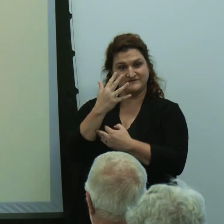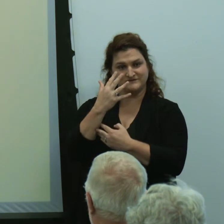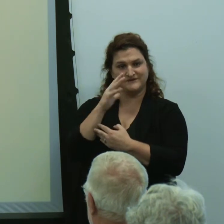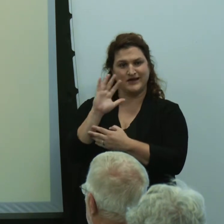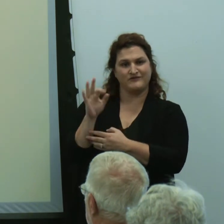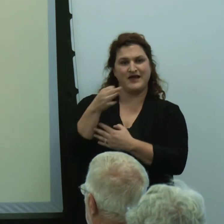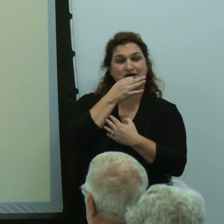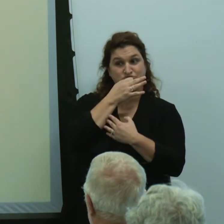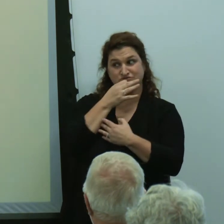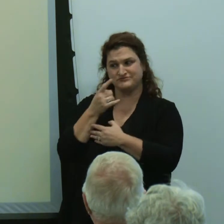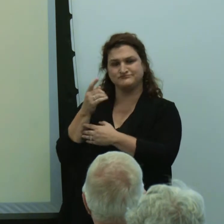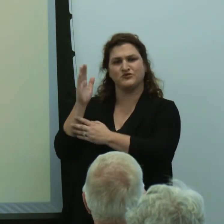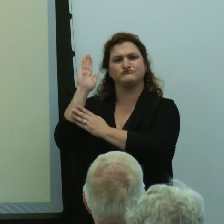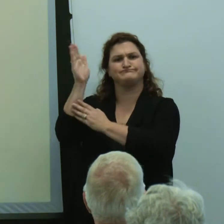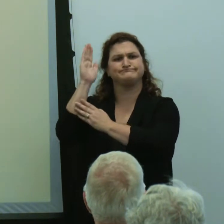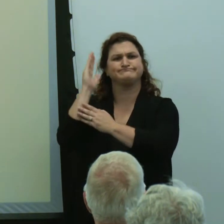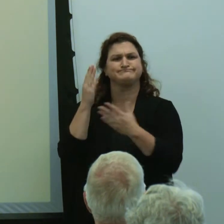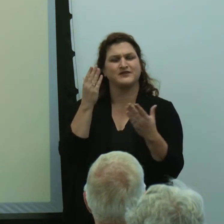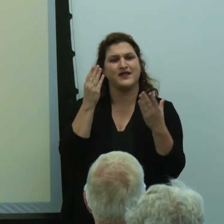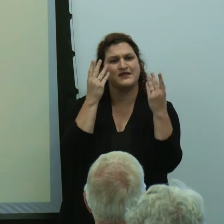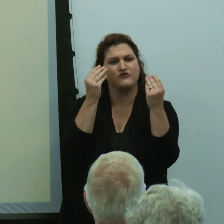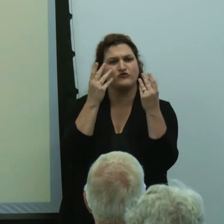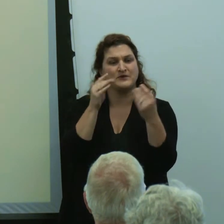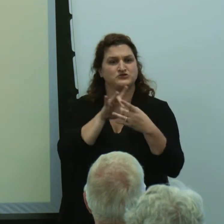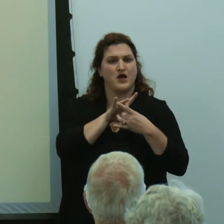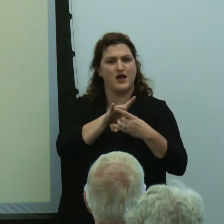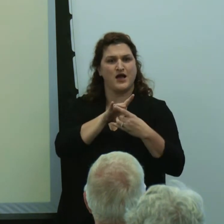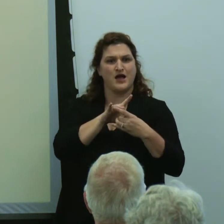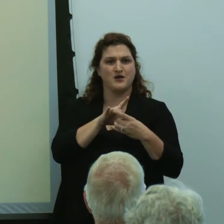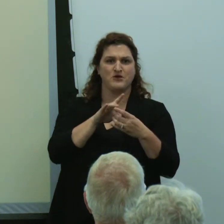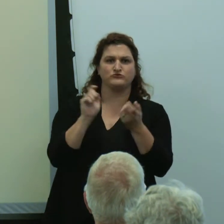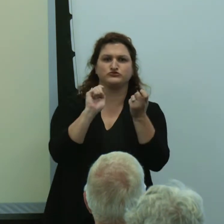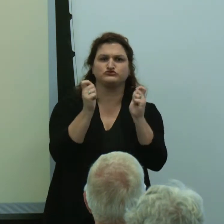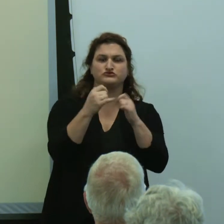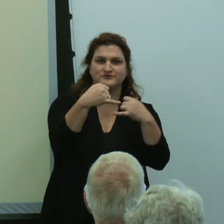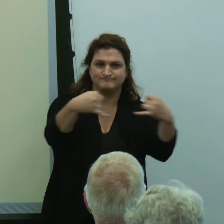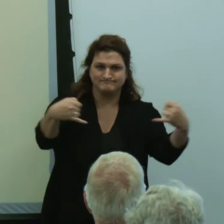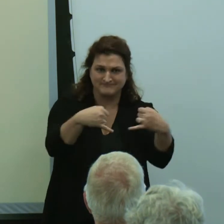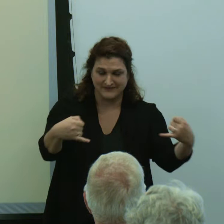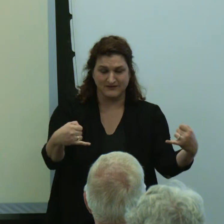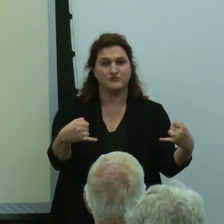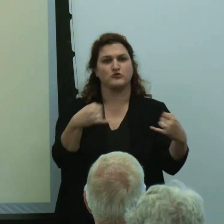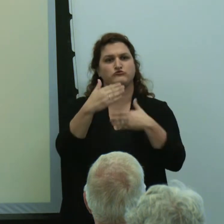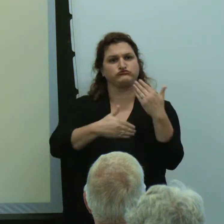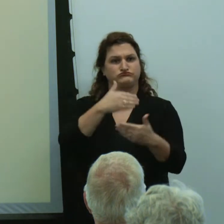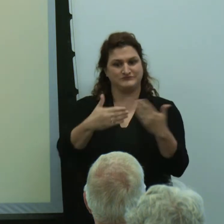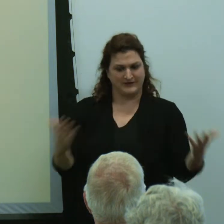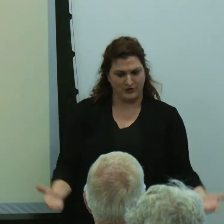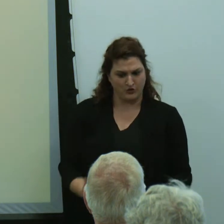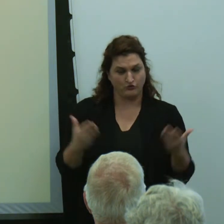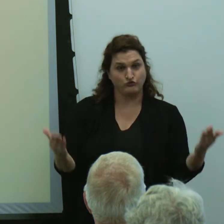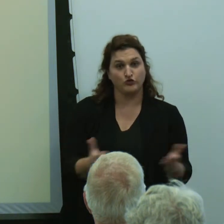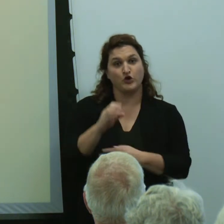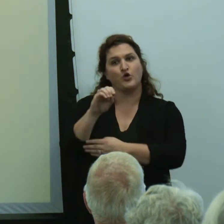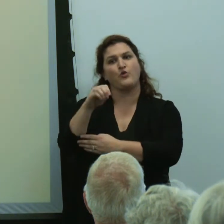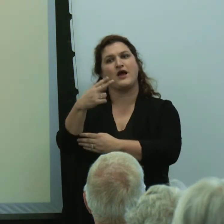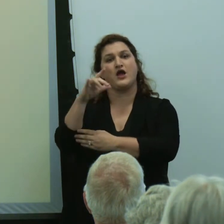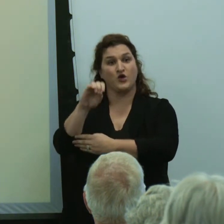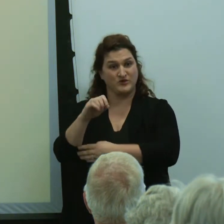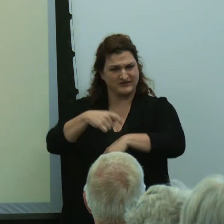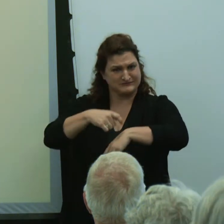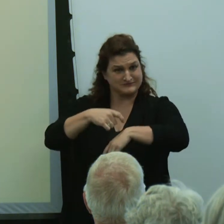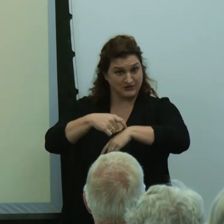will be presenting information on the redistricting process in Ohio. And there will be time, as Mario